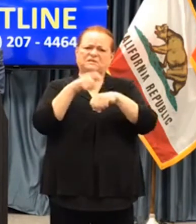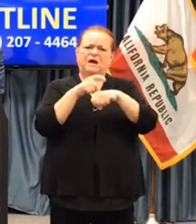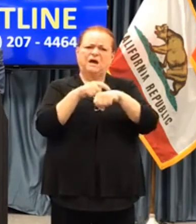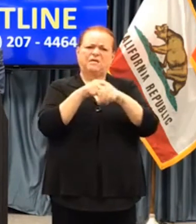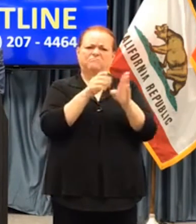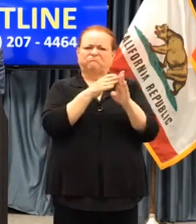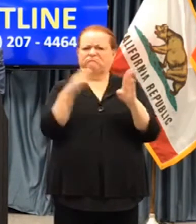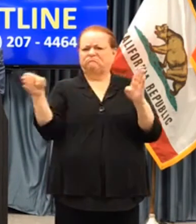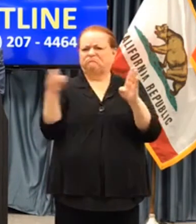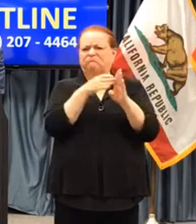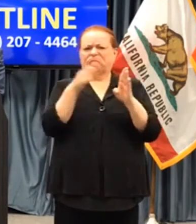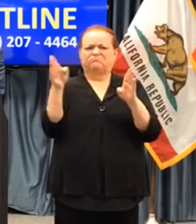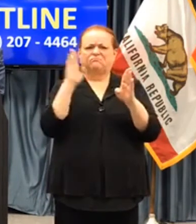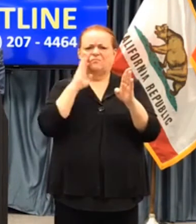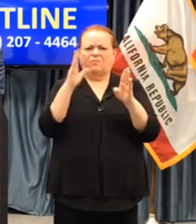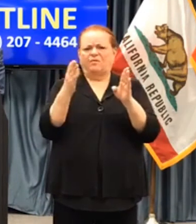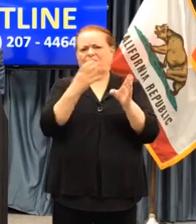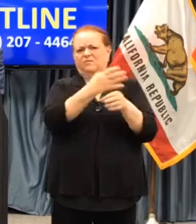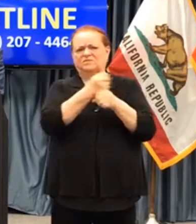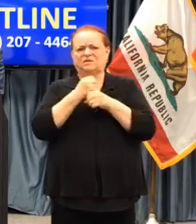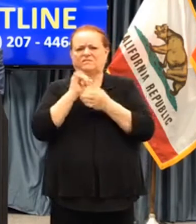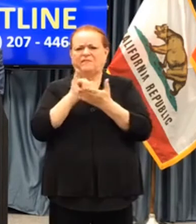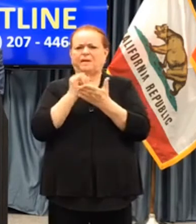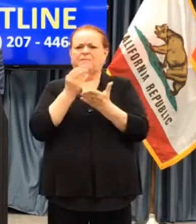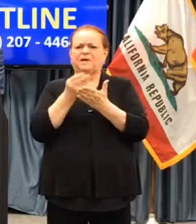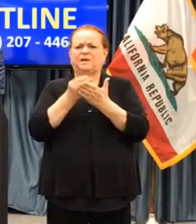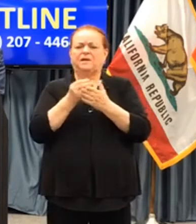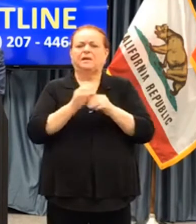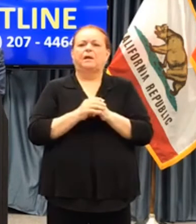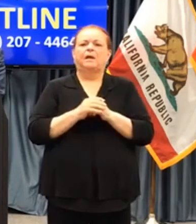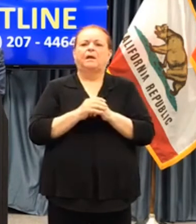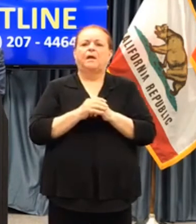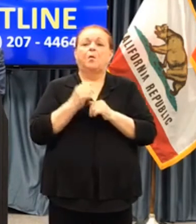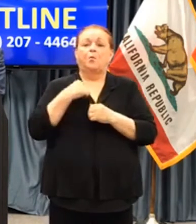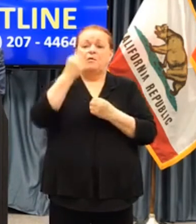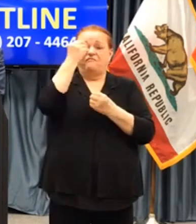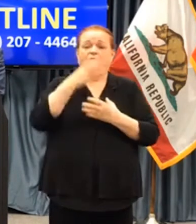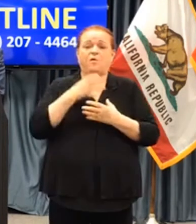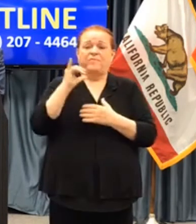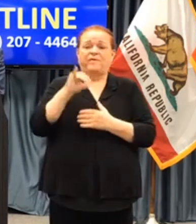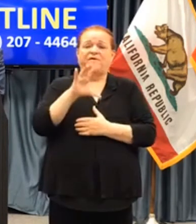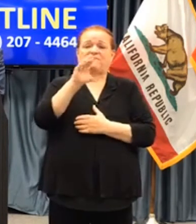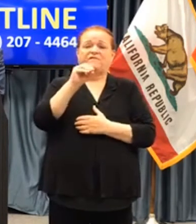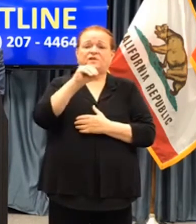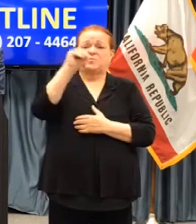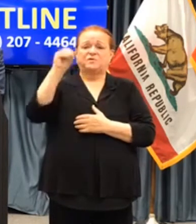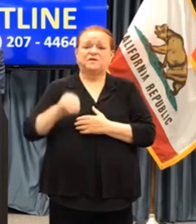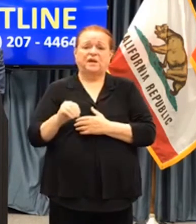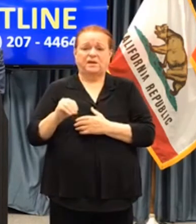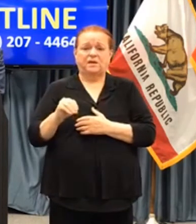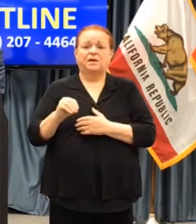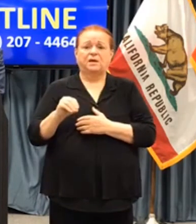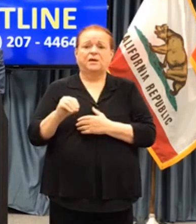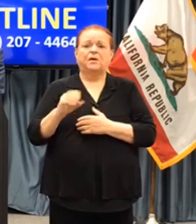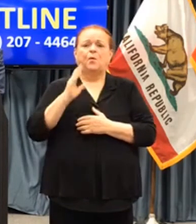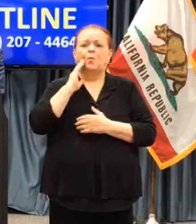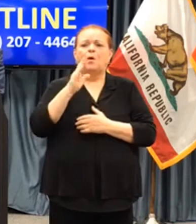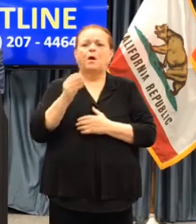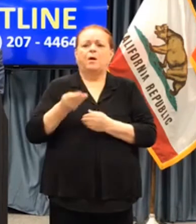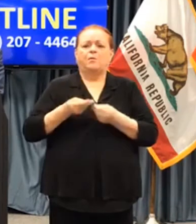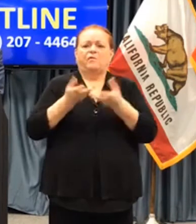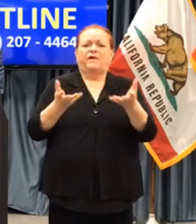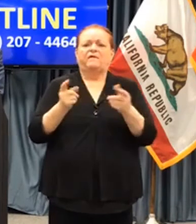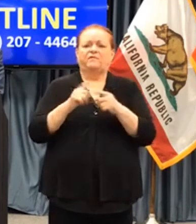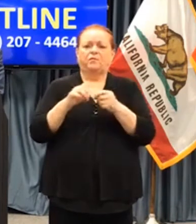money? We were informed that approximately 50% of that application grant amount would be released to